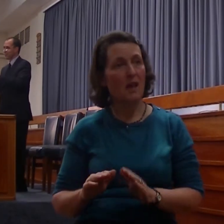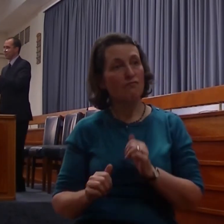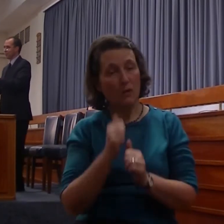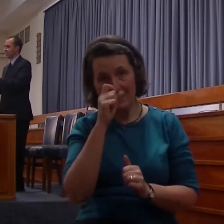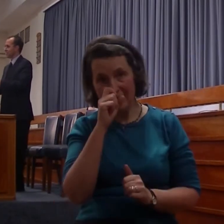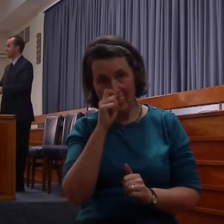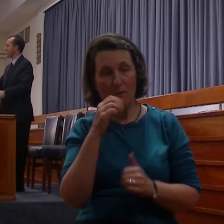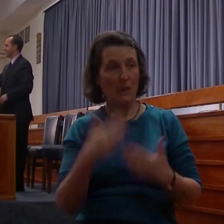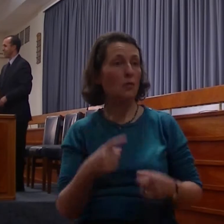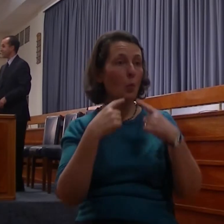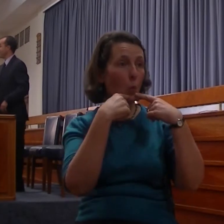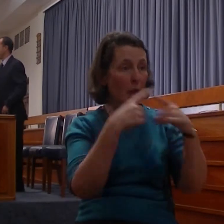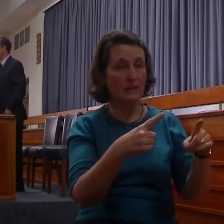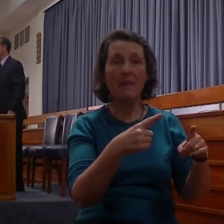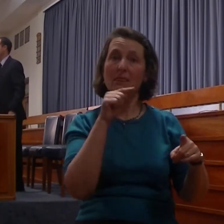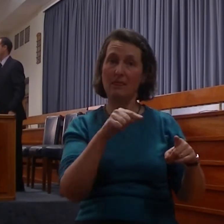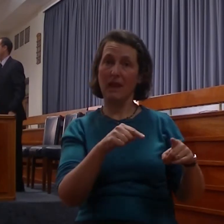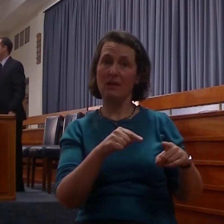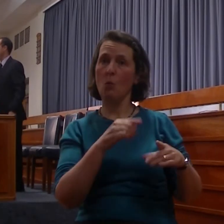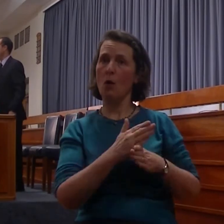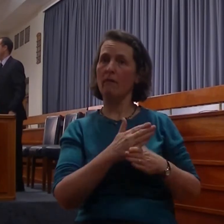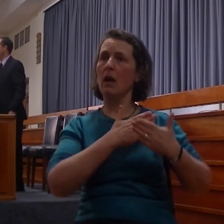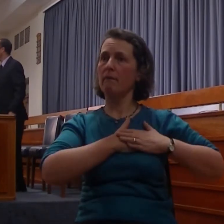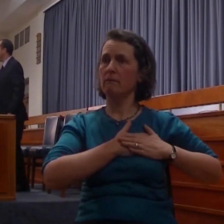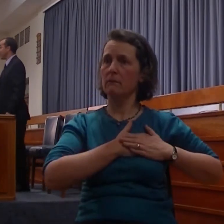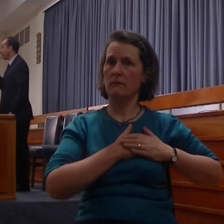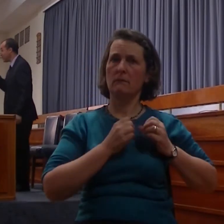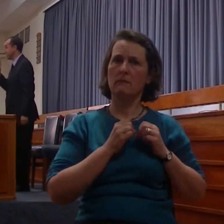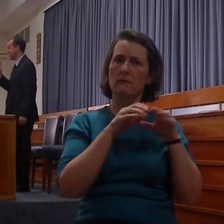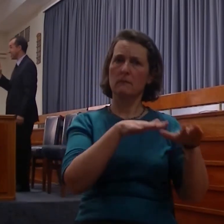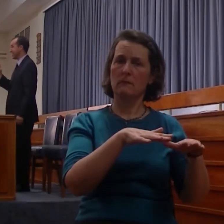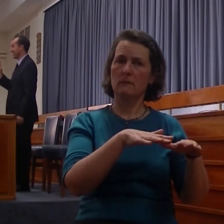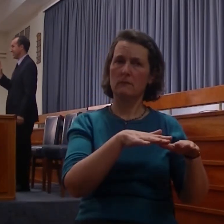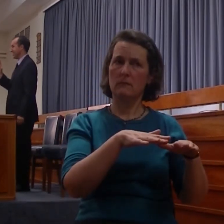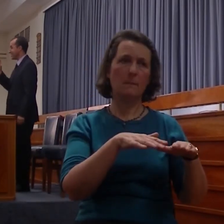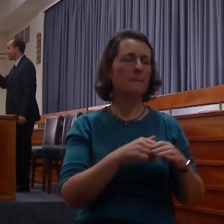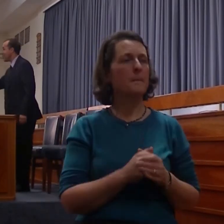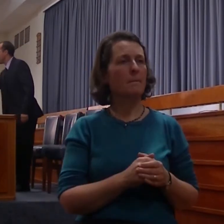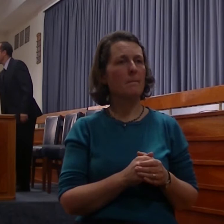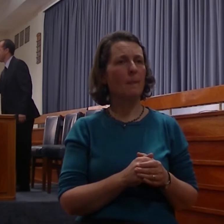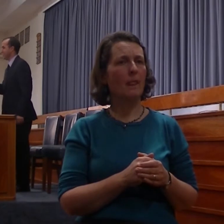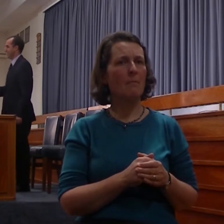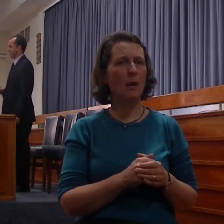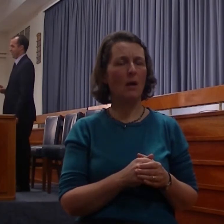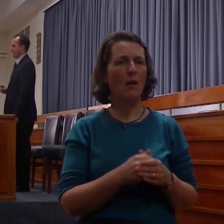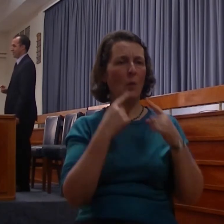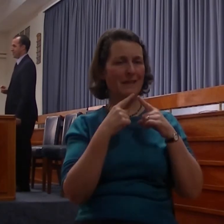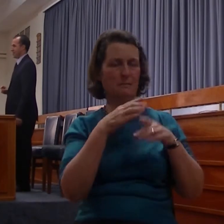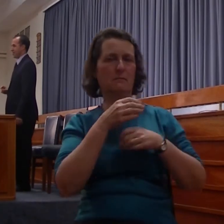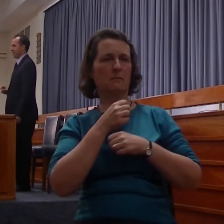life. They may think we are harming them. But brothers and sisters, to witness to non-believers is an act of